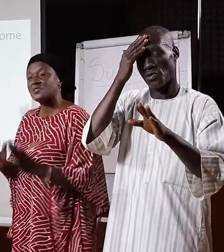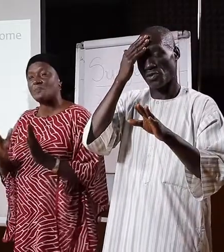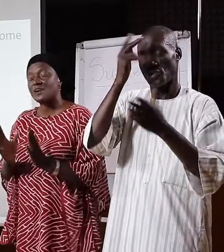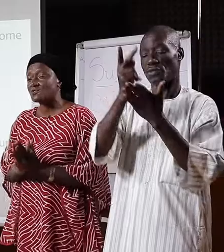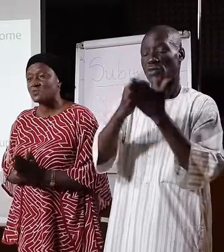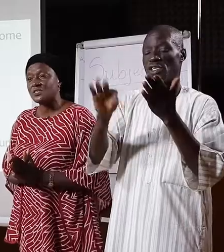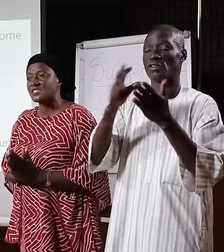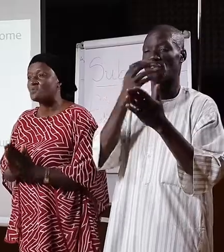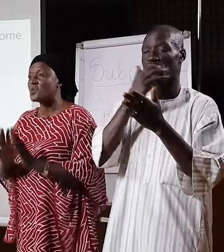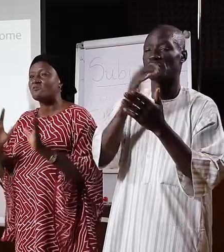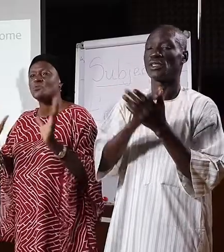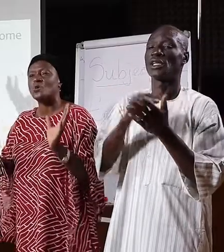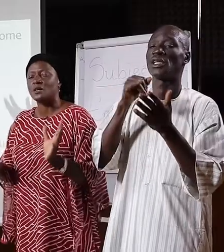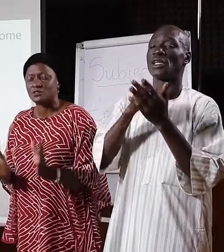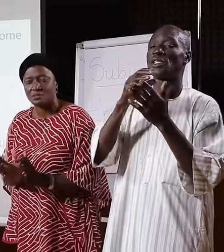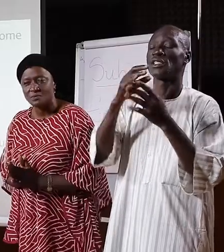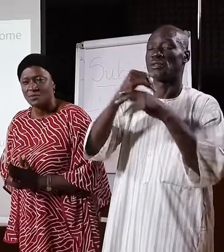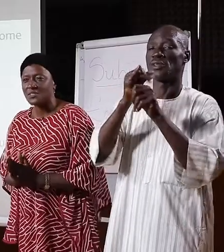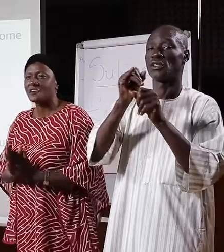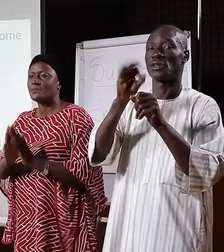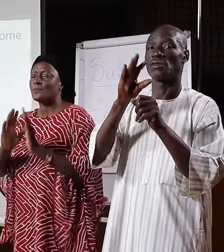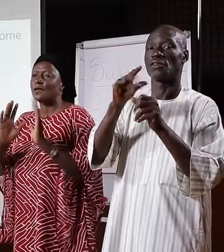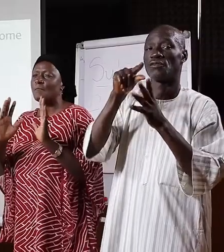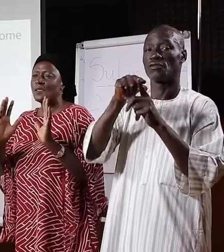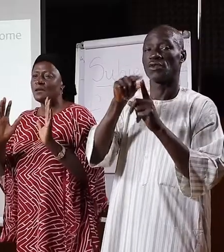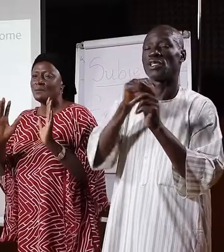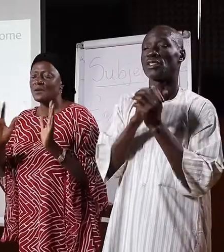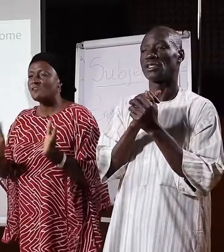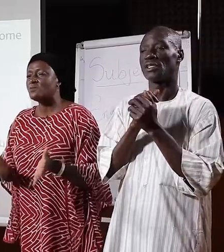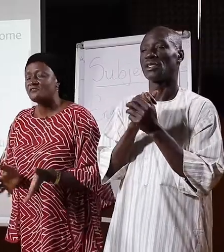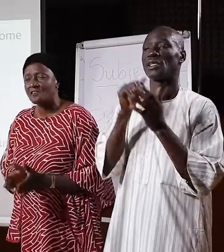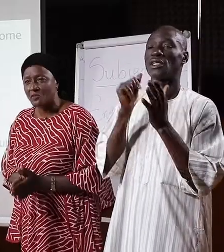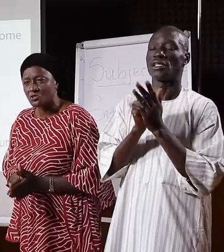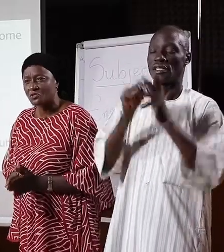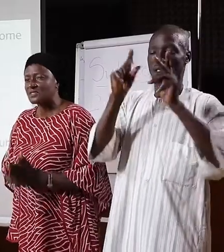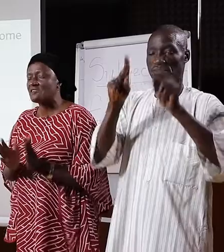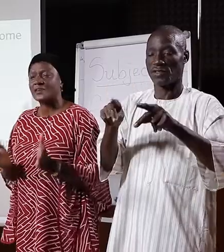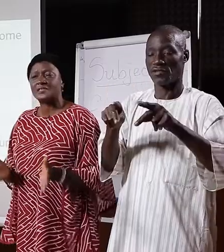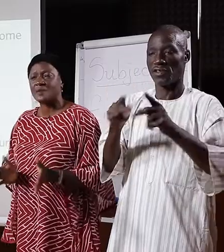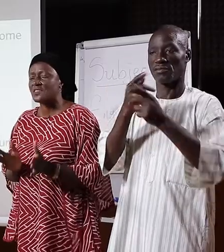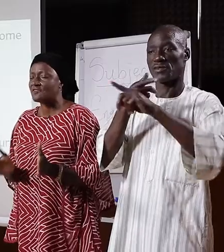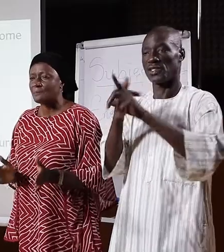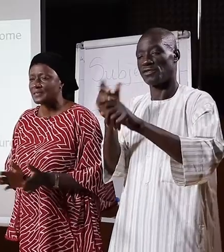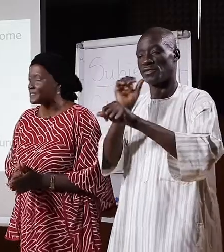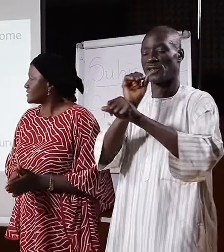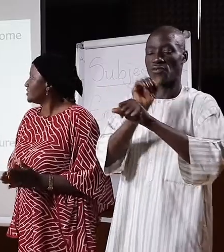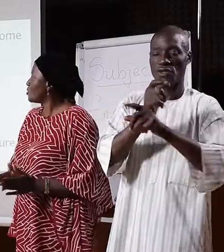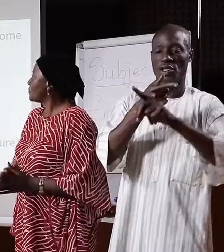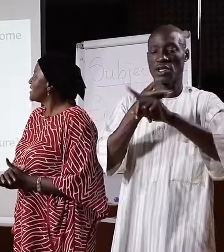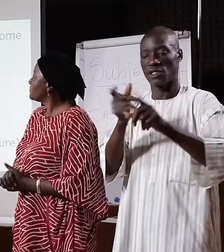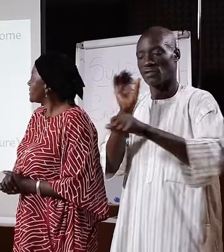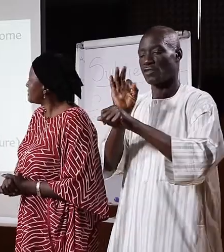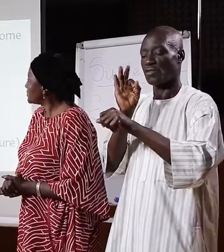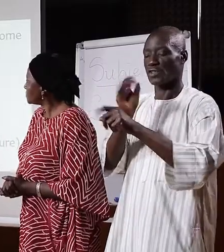so? Because the parts of speech is made of words that perform different functions, different time, different places.